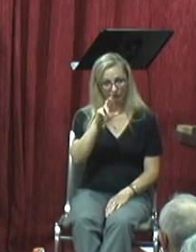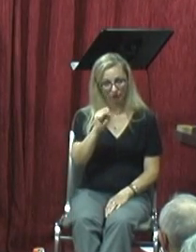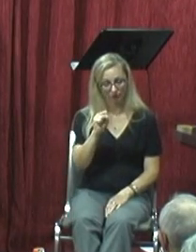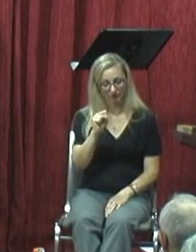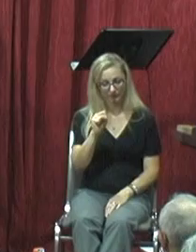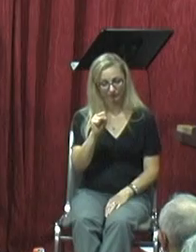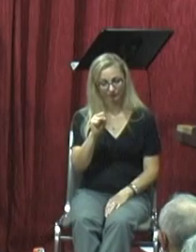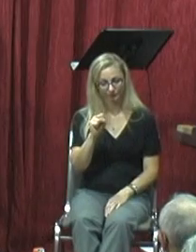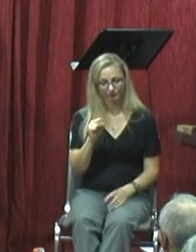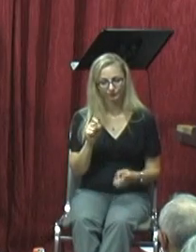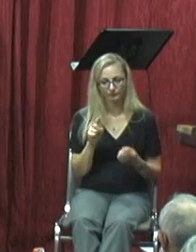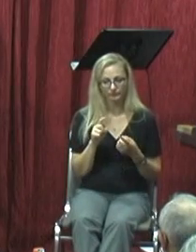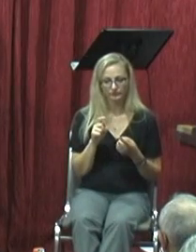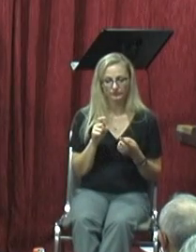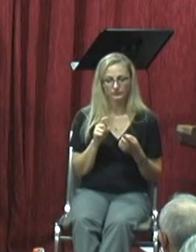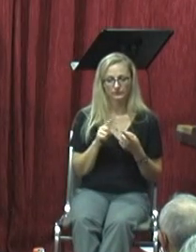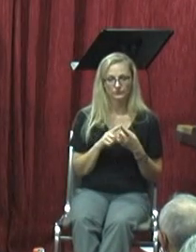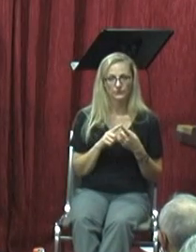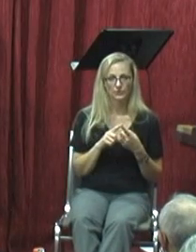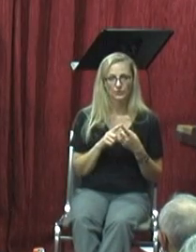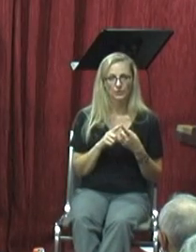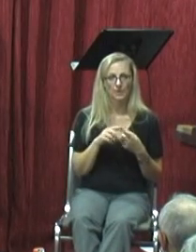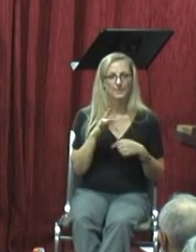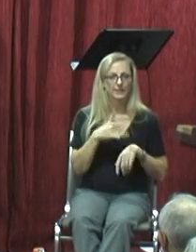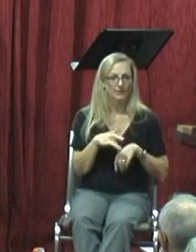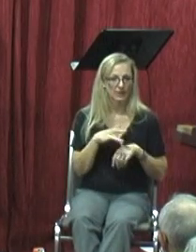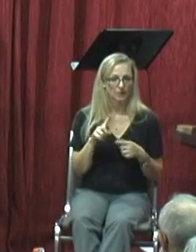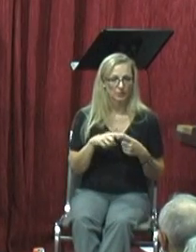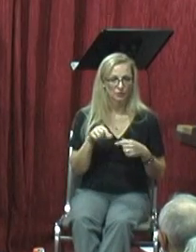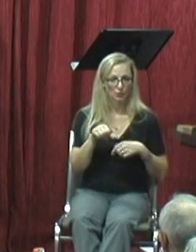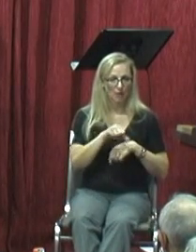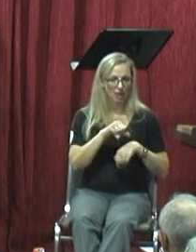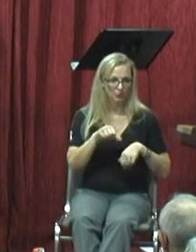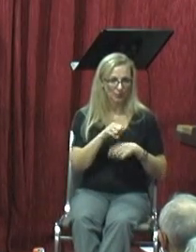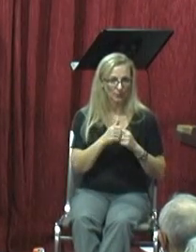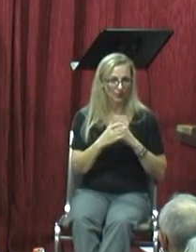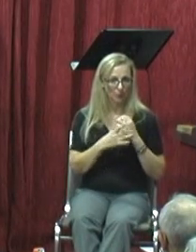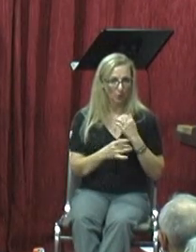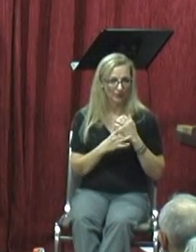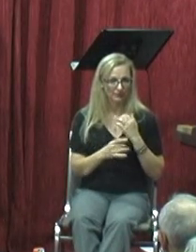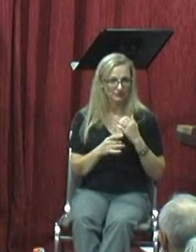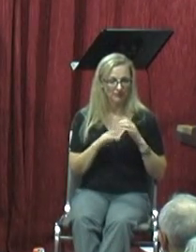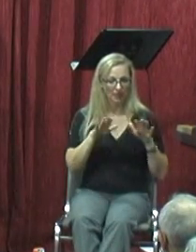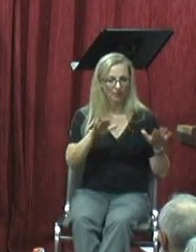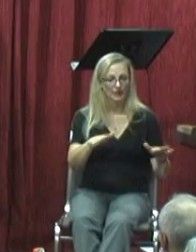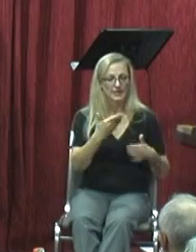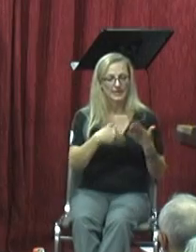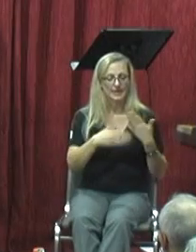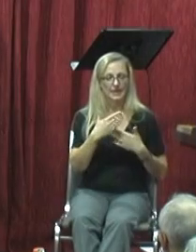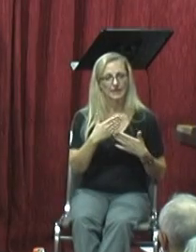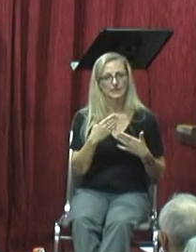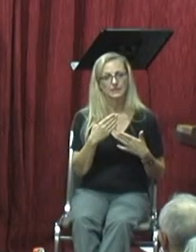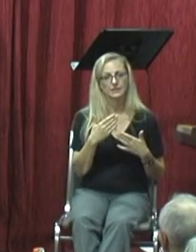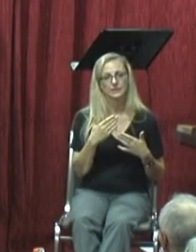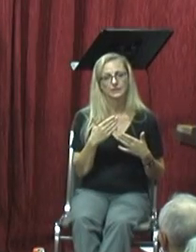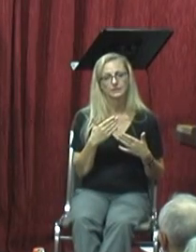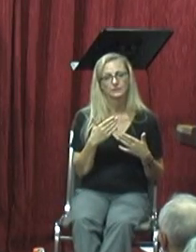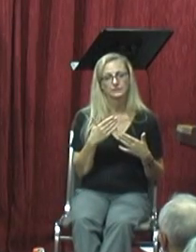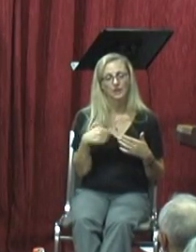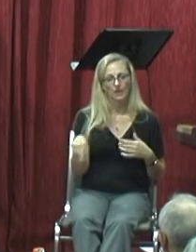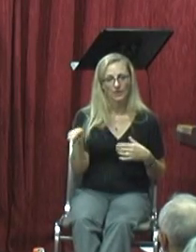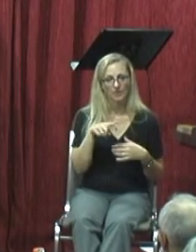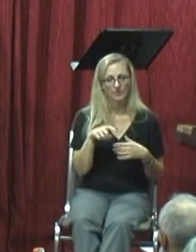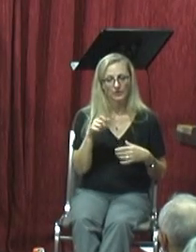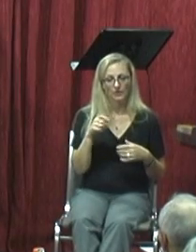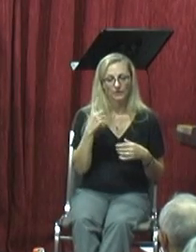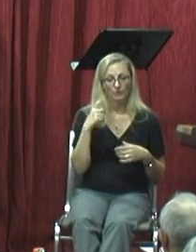matzah, the elders will be available to anoint with oil and lay hands on all who are led to take the step of